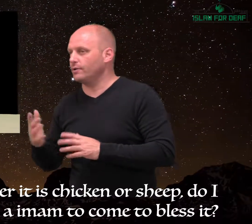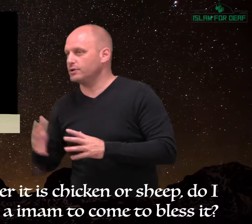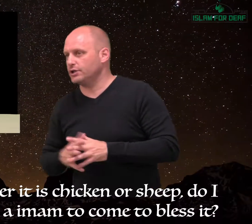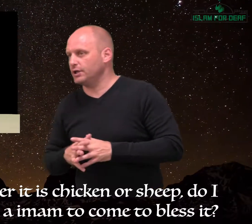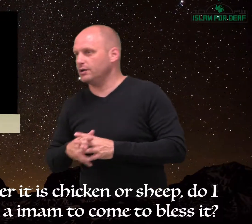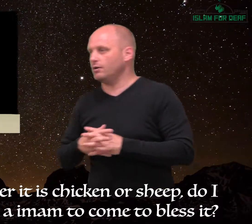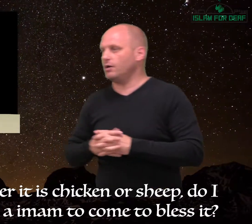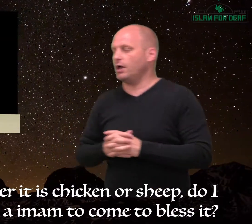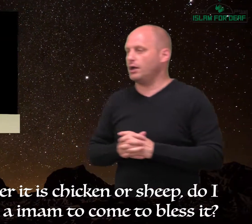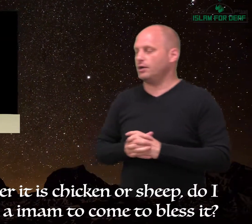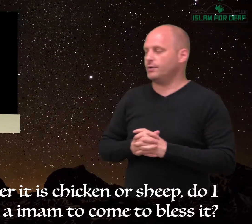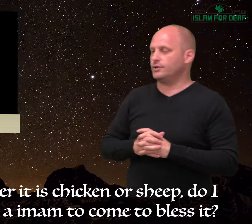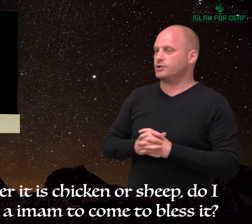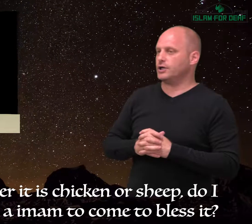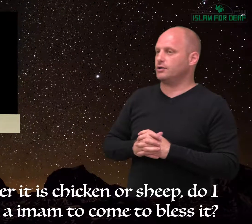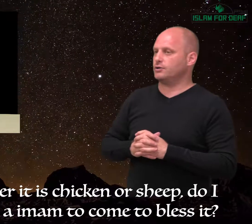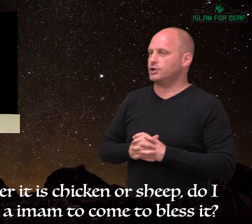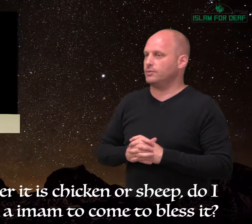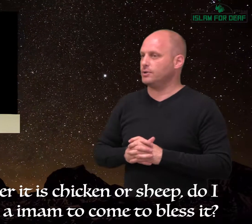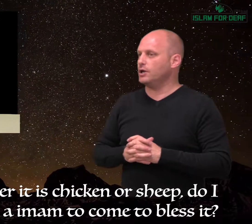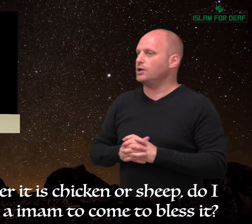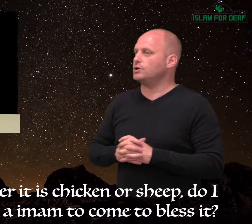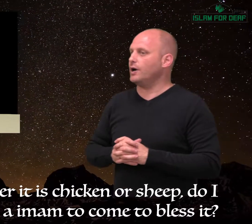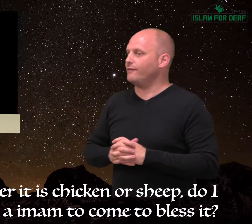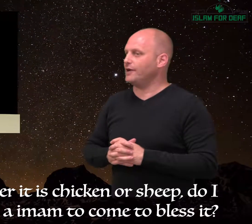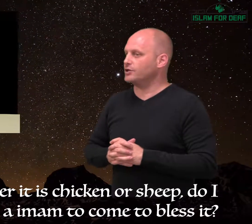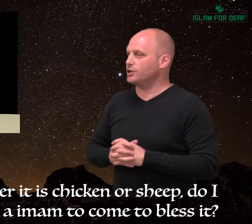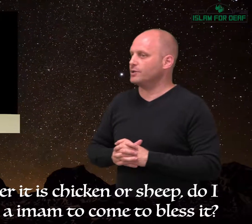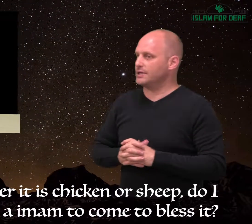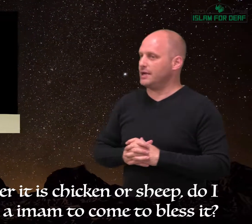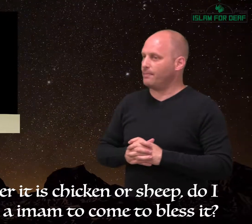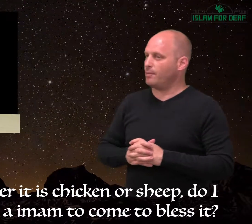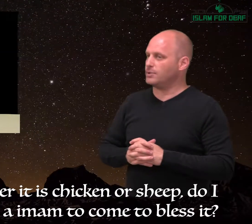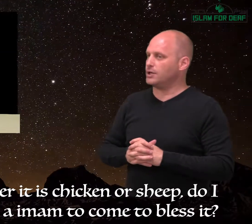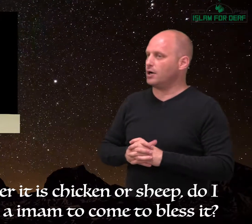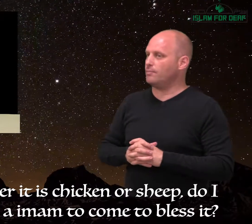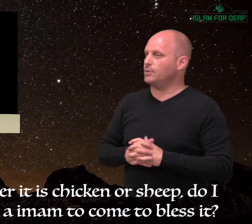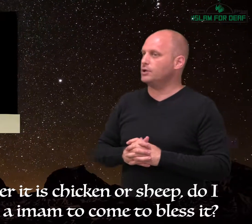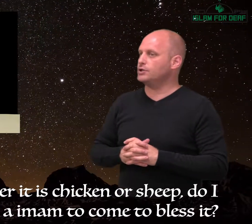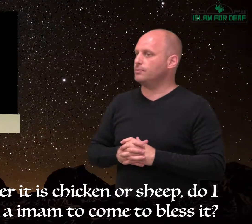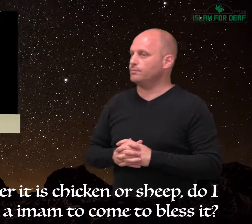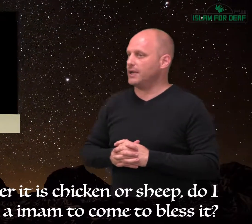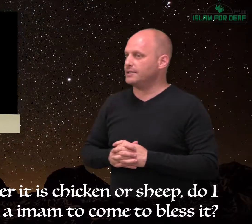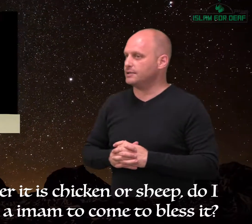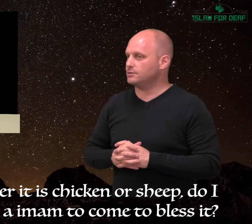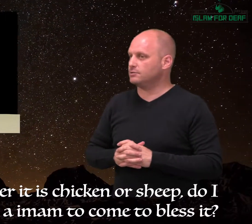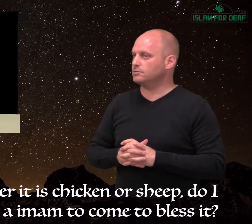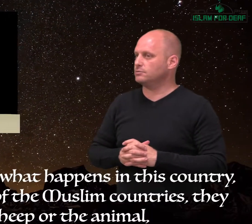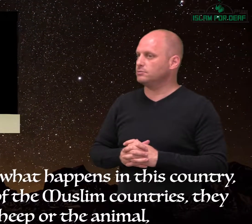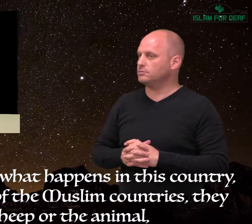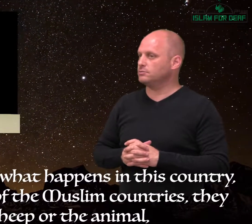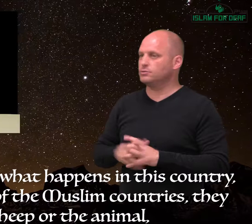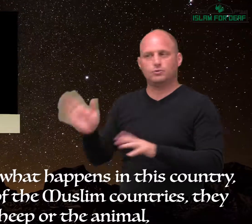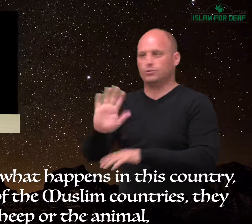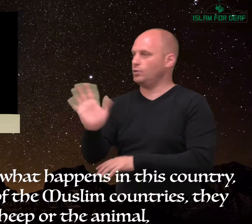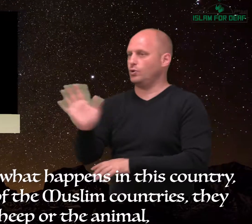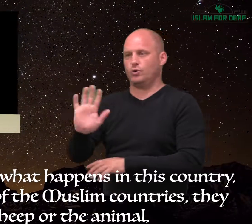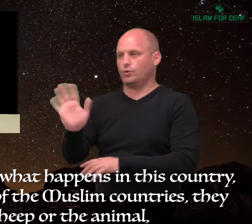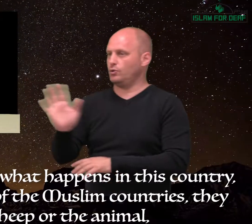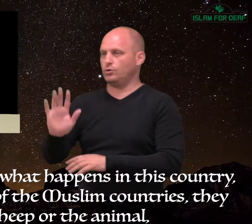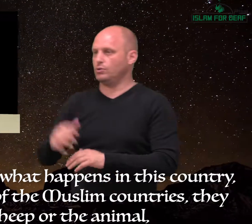Whether it's chicken or sheep, do I have to ask you as an imam to come to bless it? No, no,